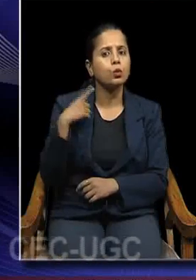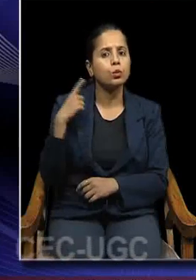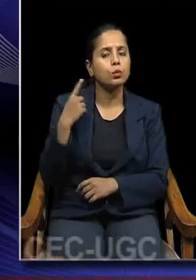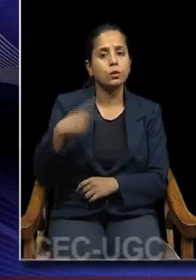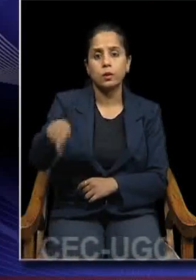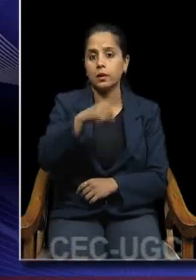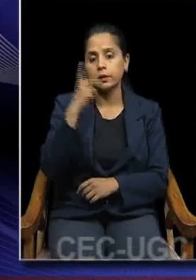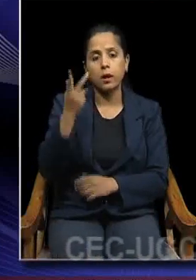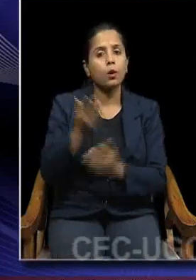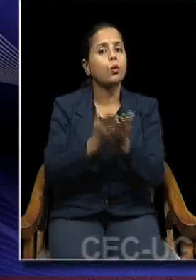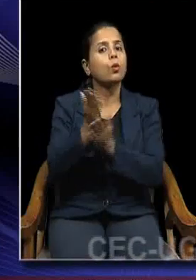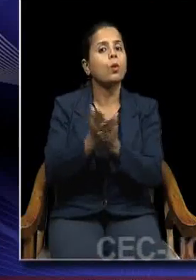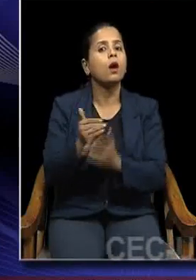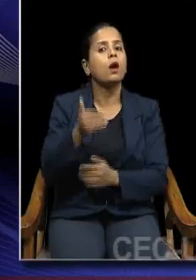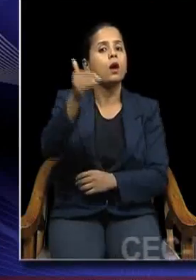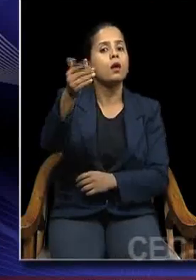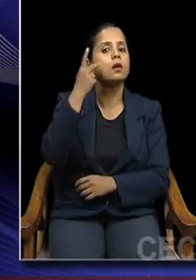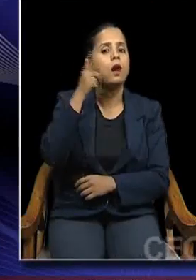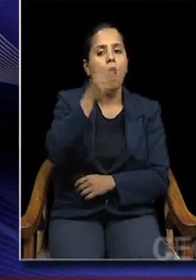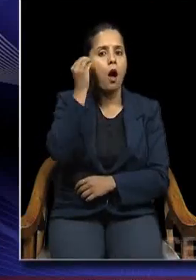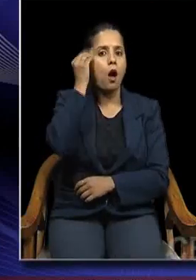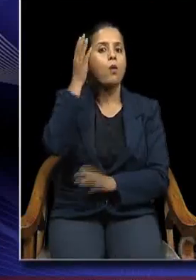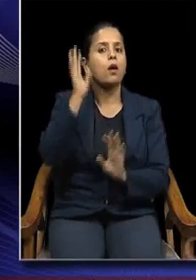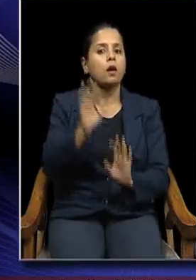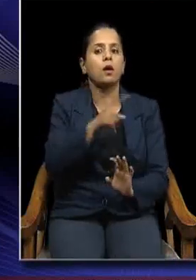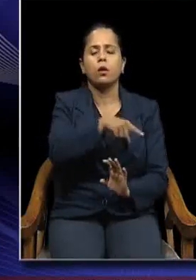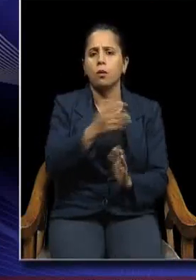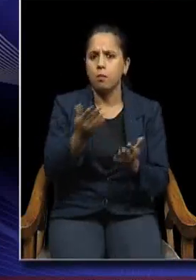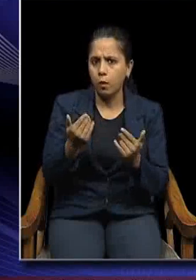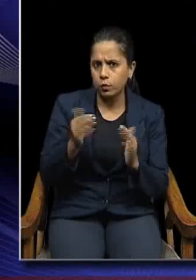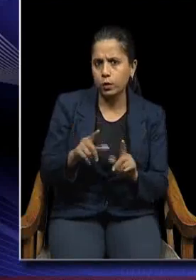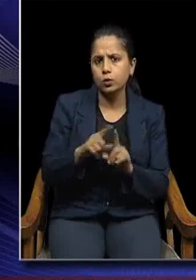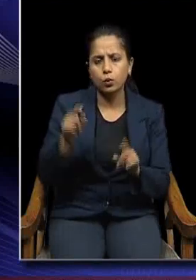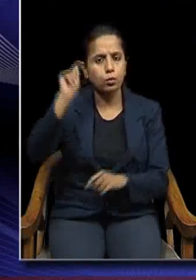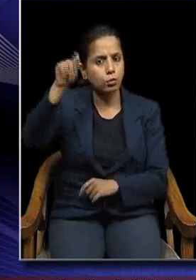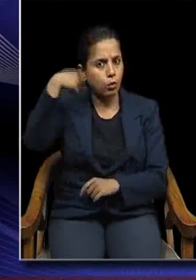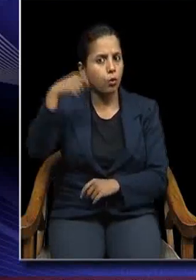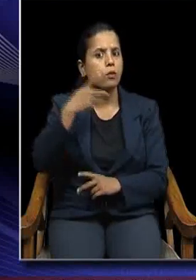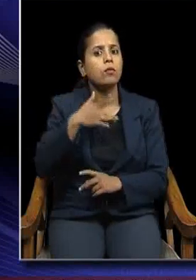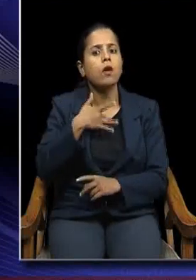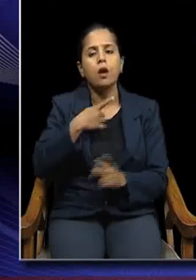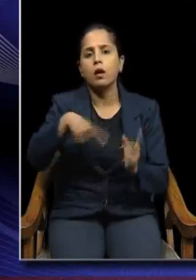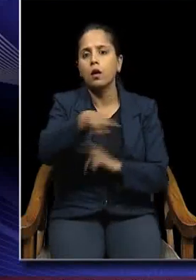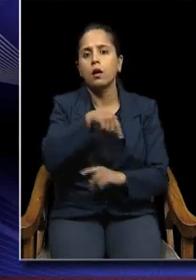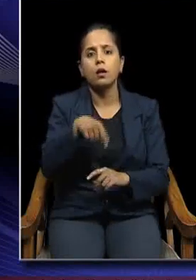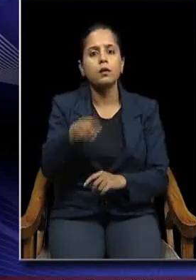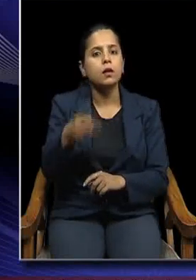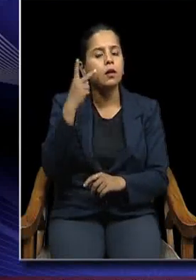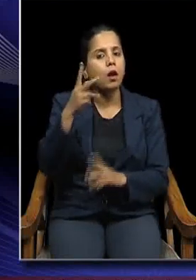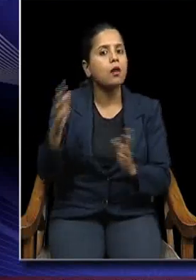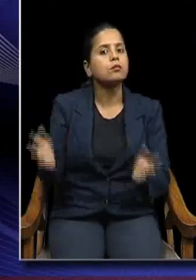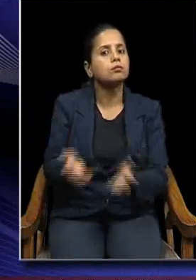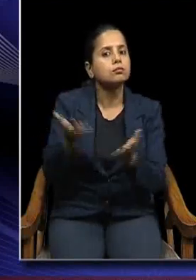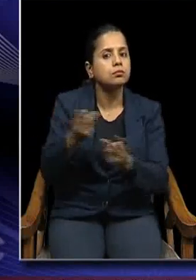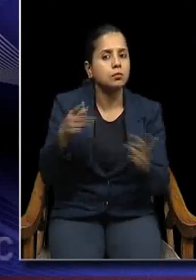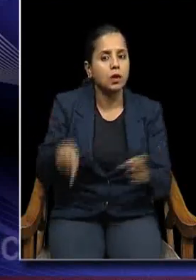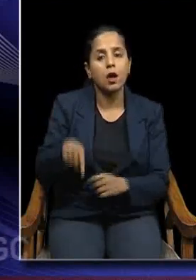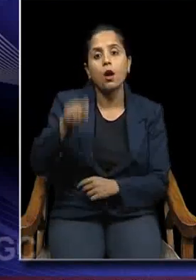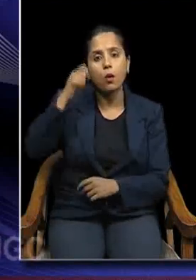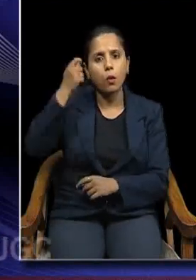in a way aware about the potentiality of cinema as an instrument of propaganda. And British, they